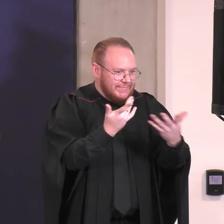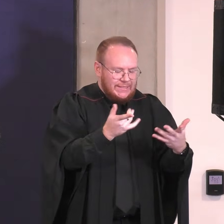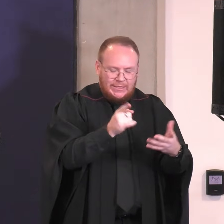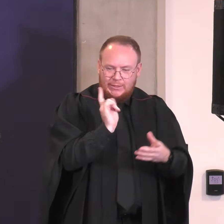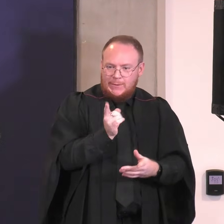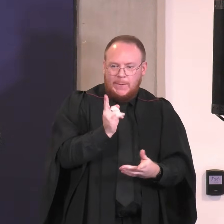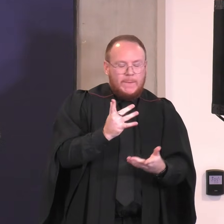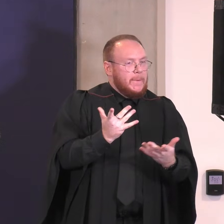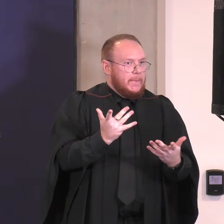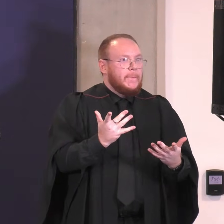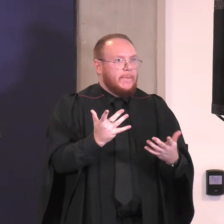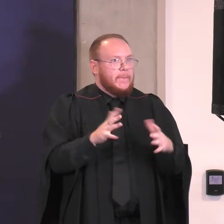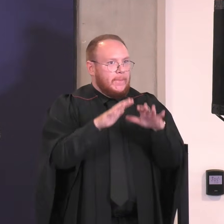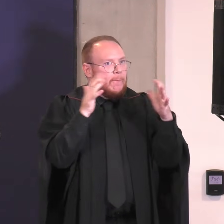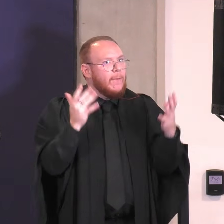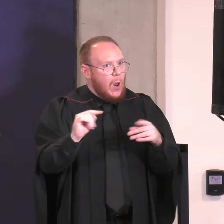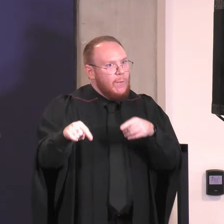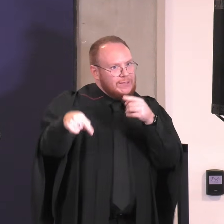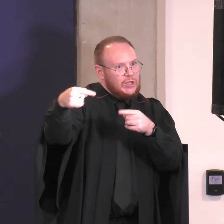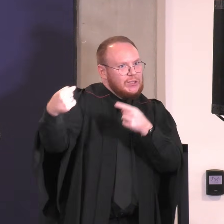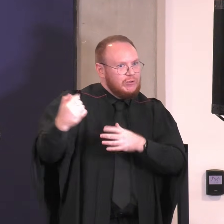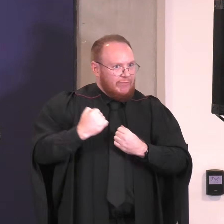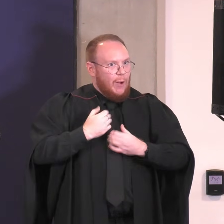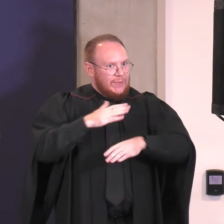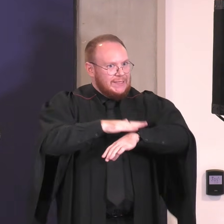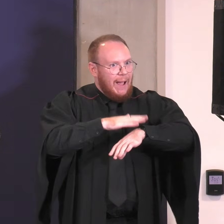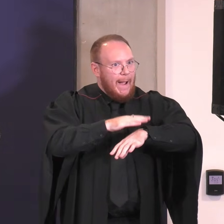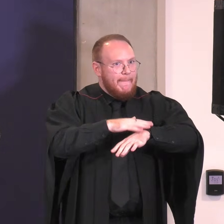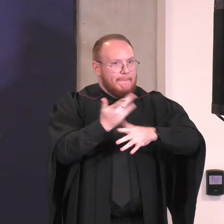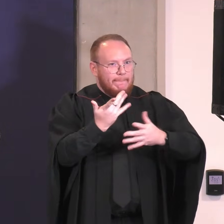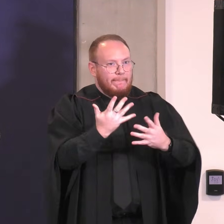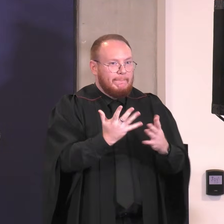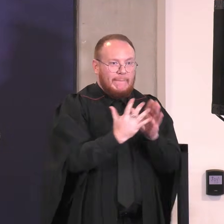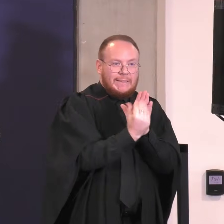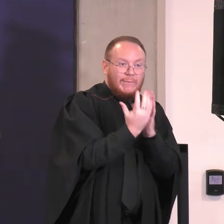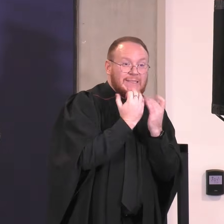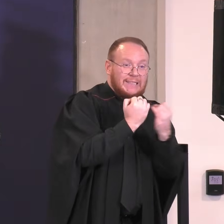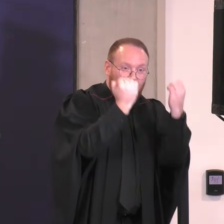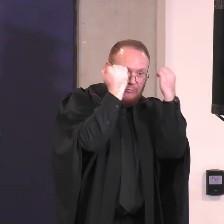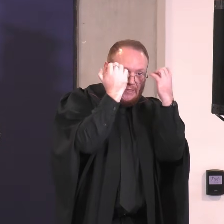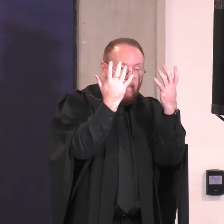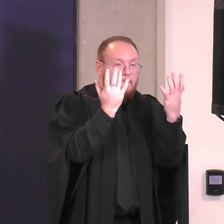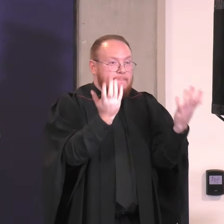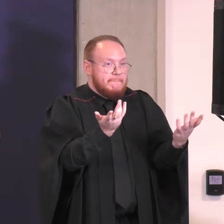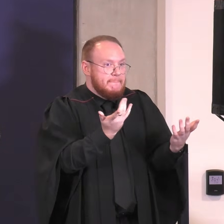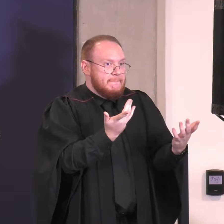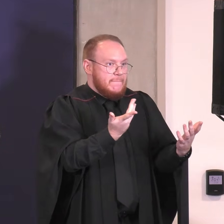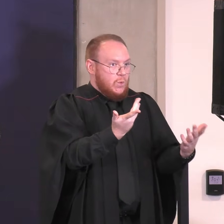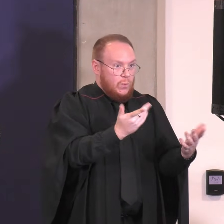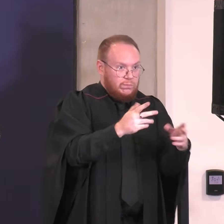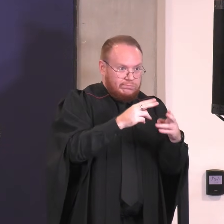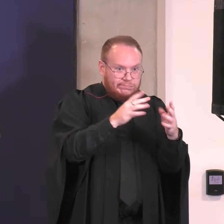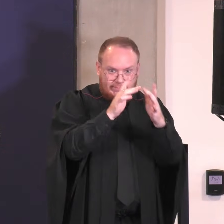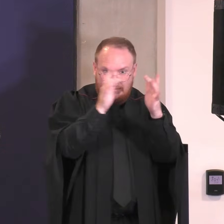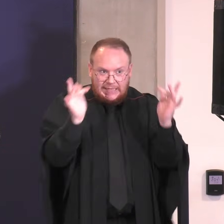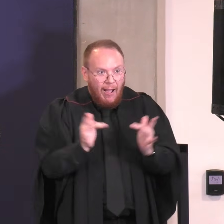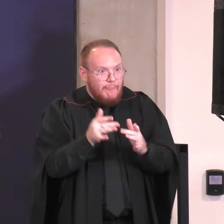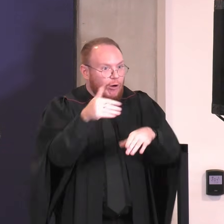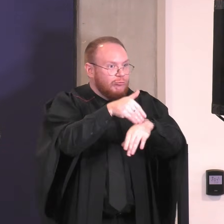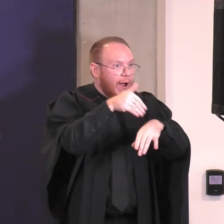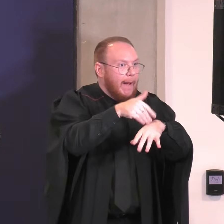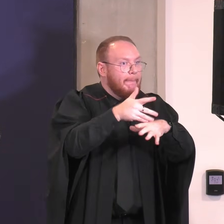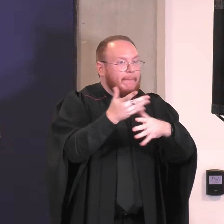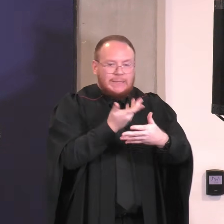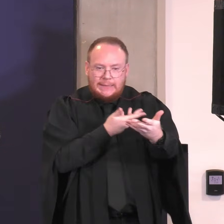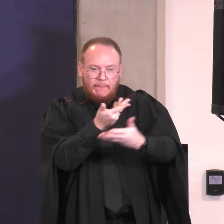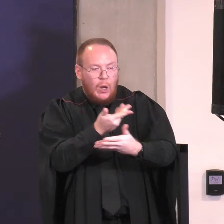our time, from terrorism and cybercrime to human rights and diplomacy studies. These programmes